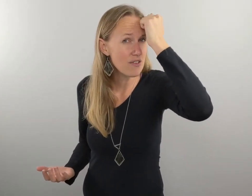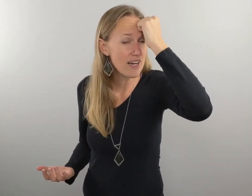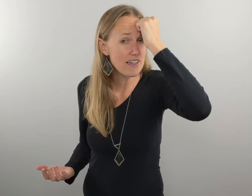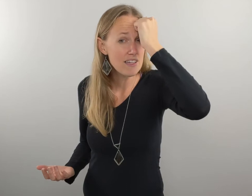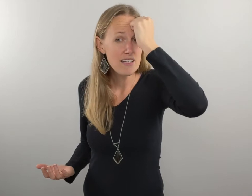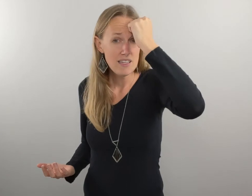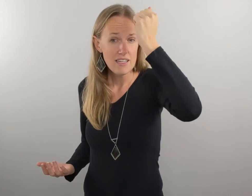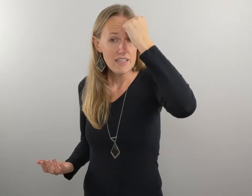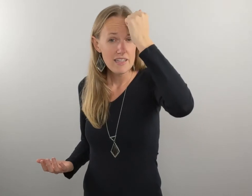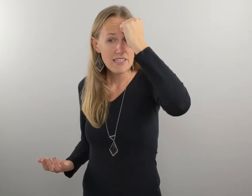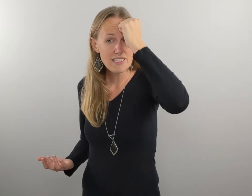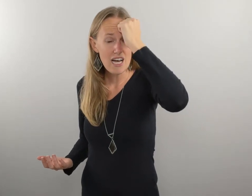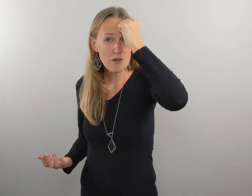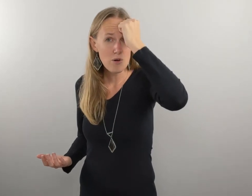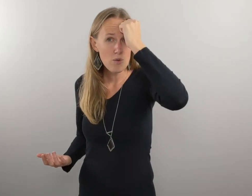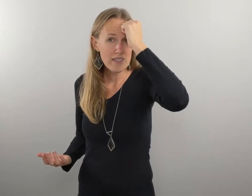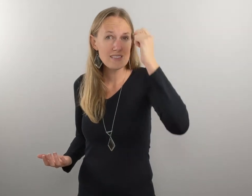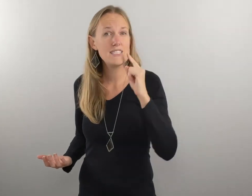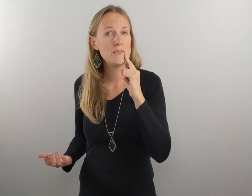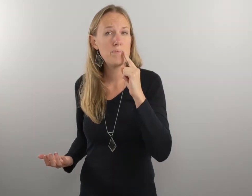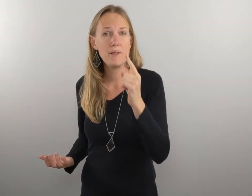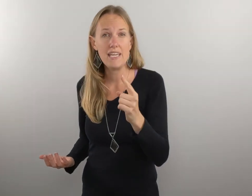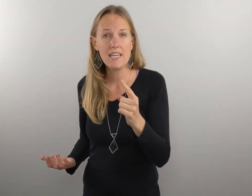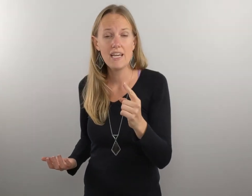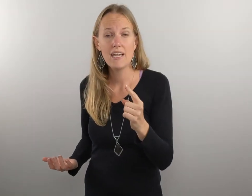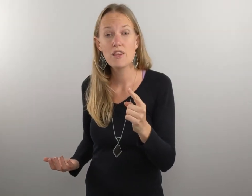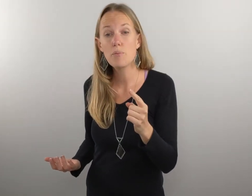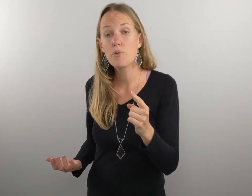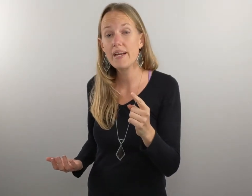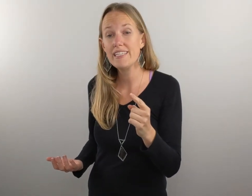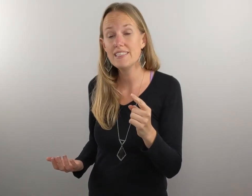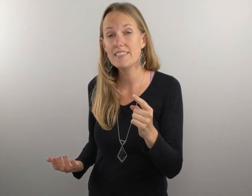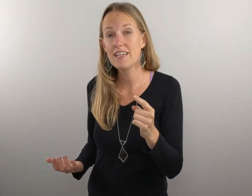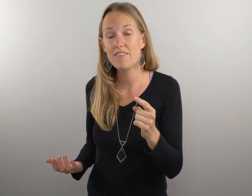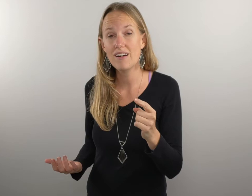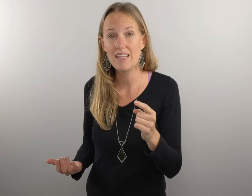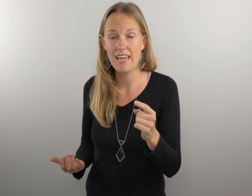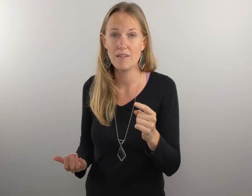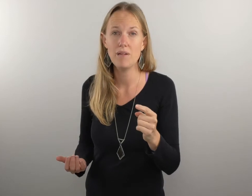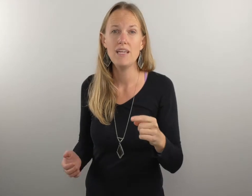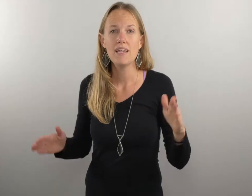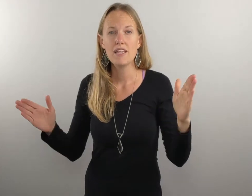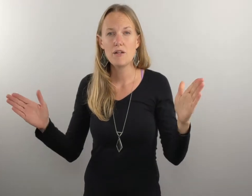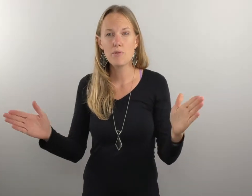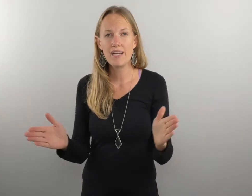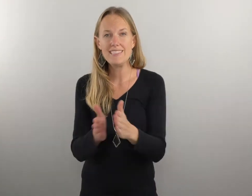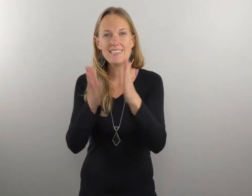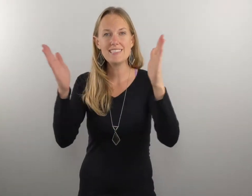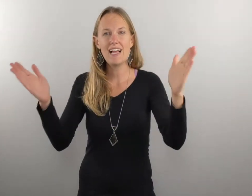forehead. The dumb will speak the praises of our Lamb. And then praises is